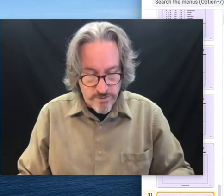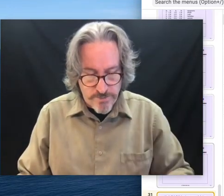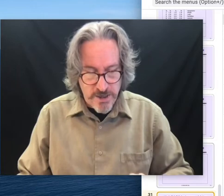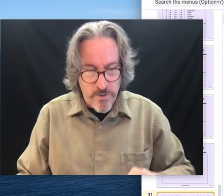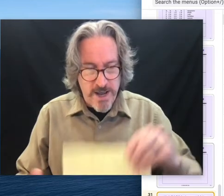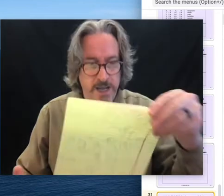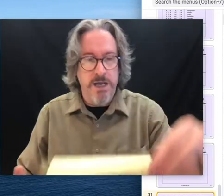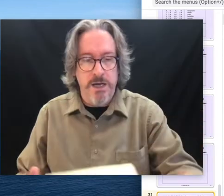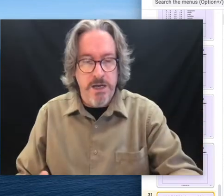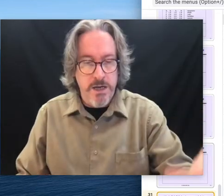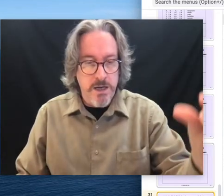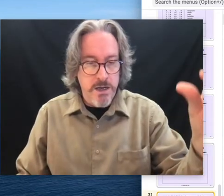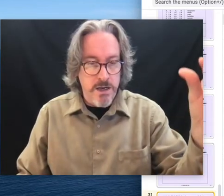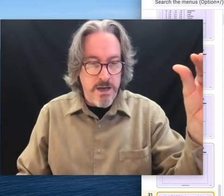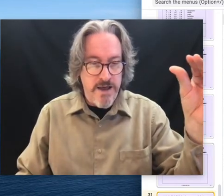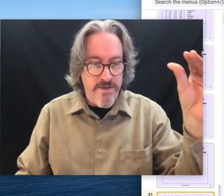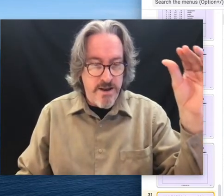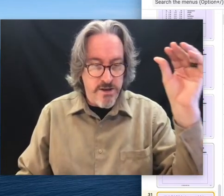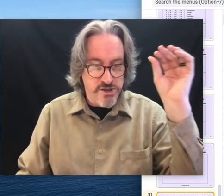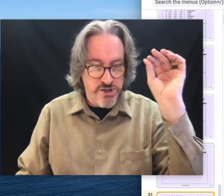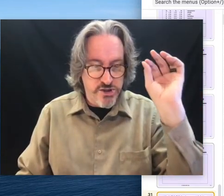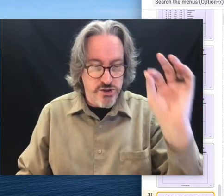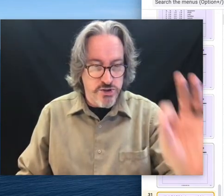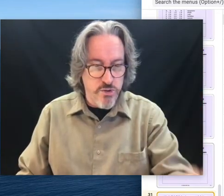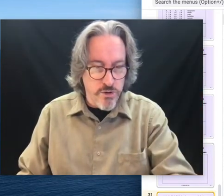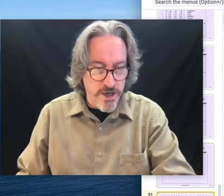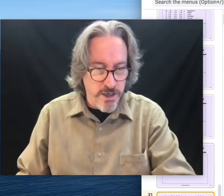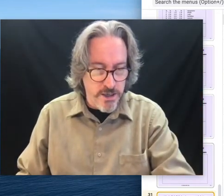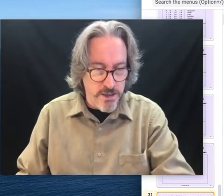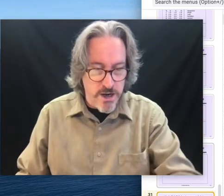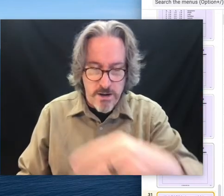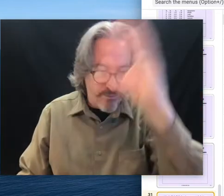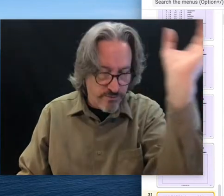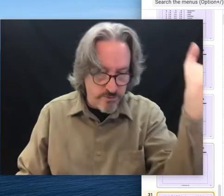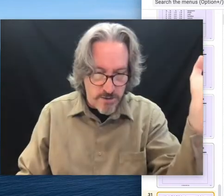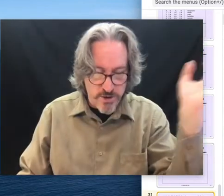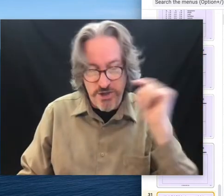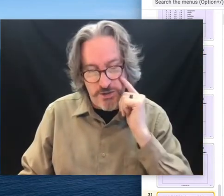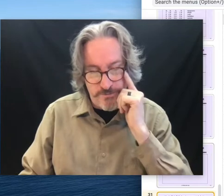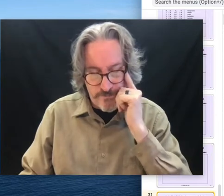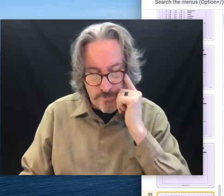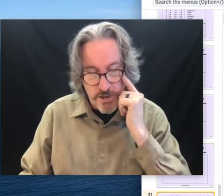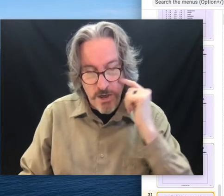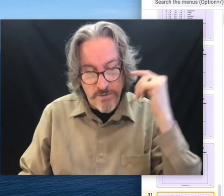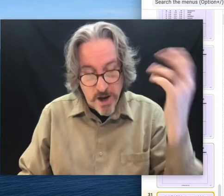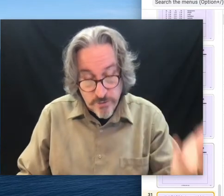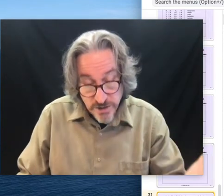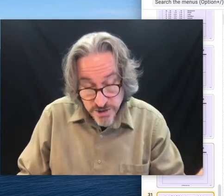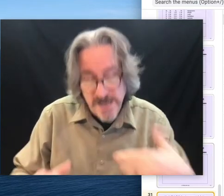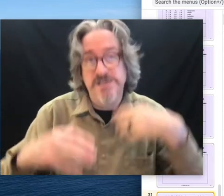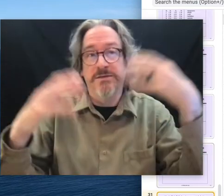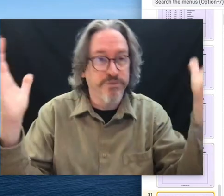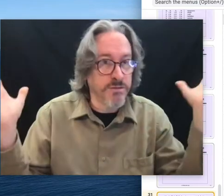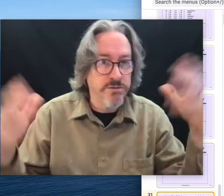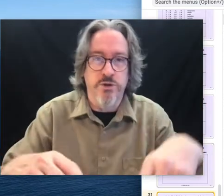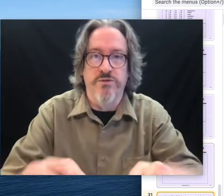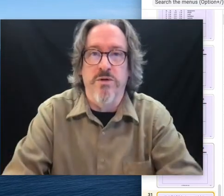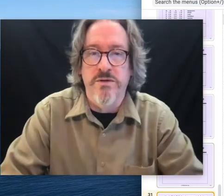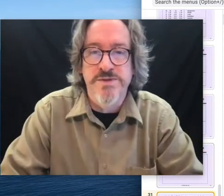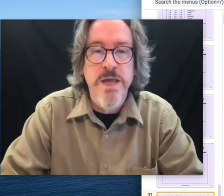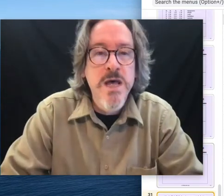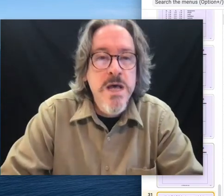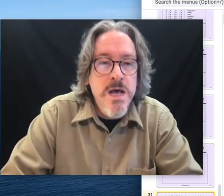SOAR, the POA, and then the story comprehension and the comprehension test. So